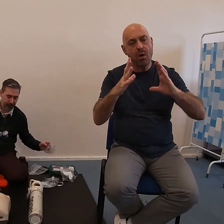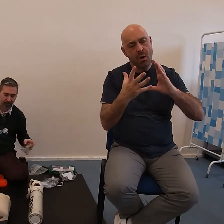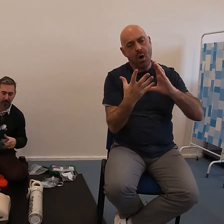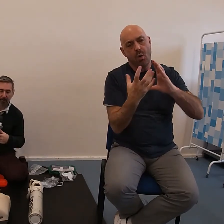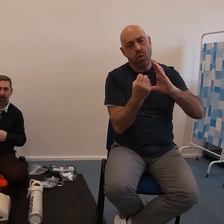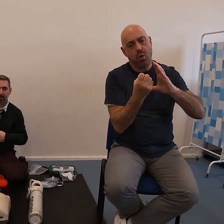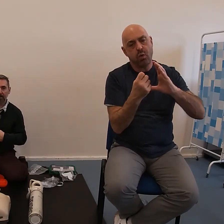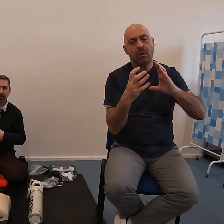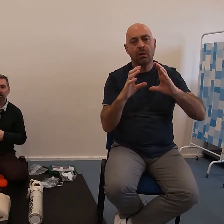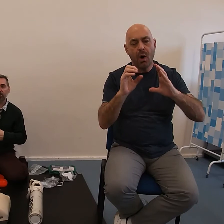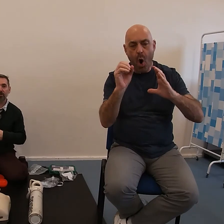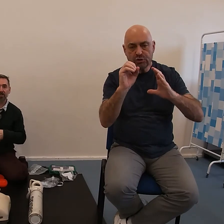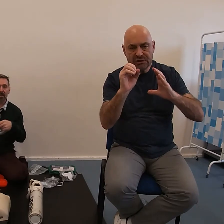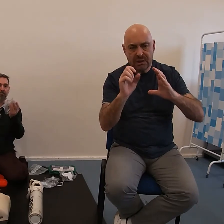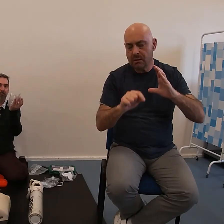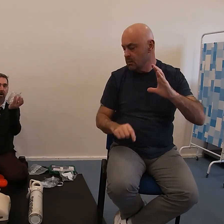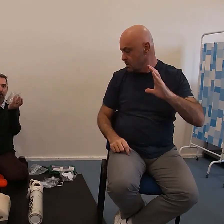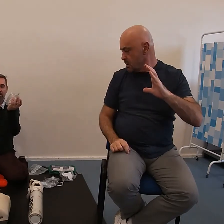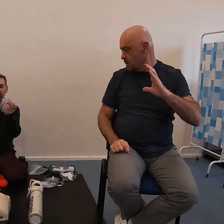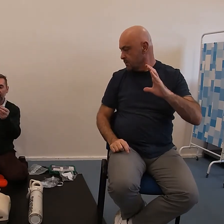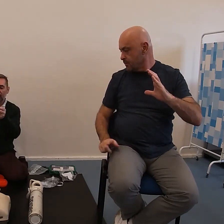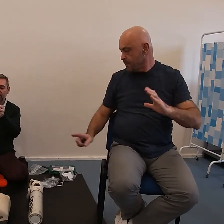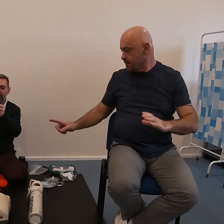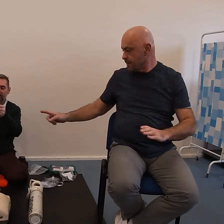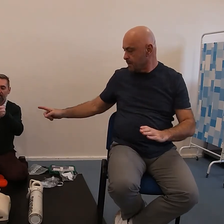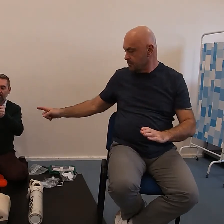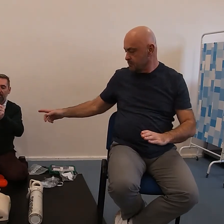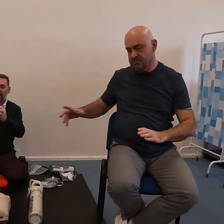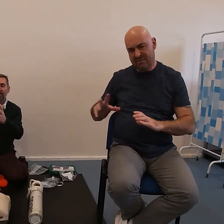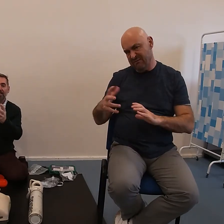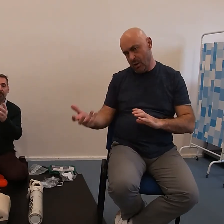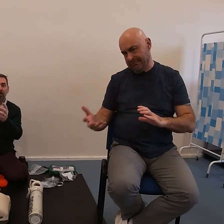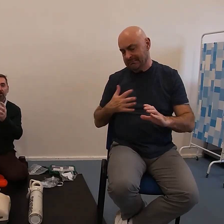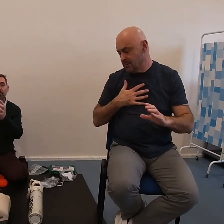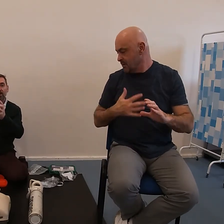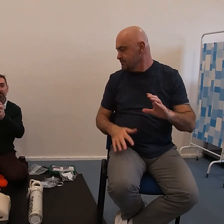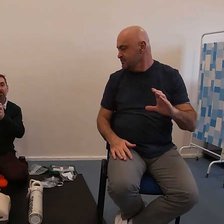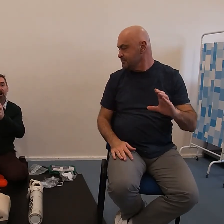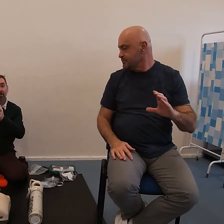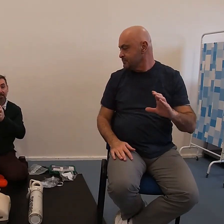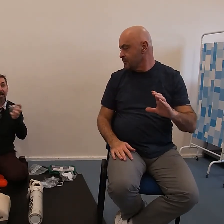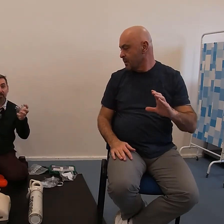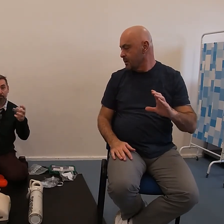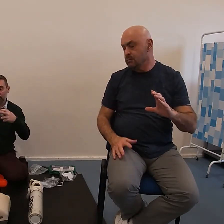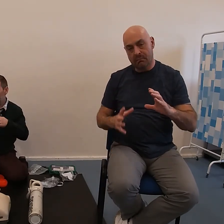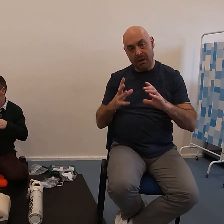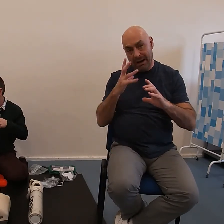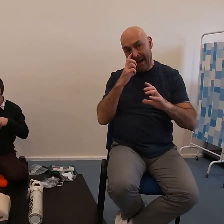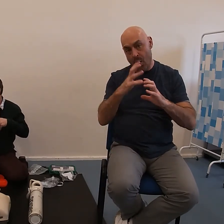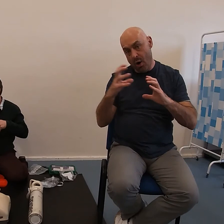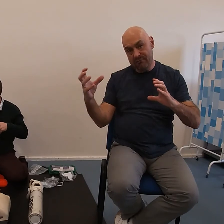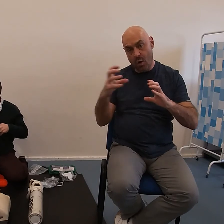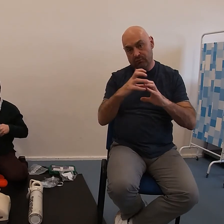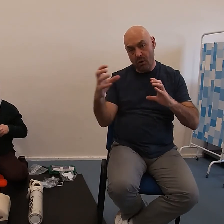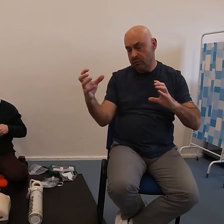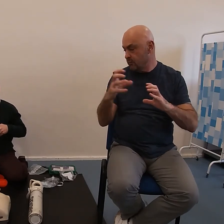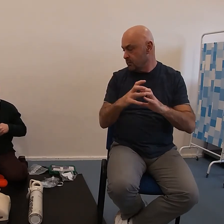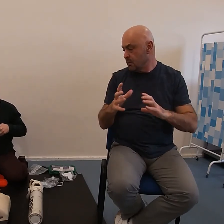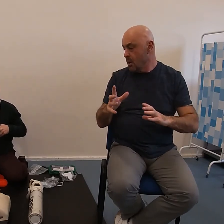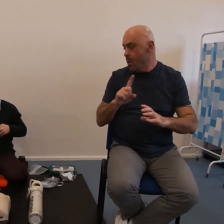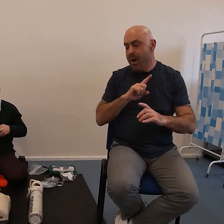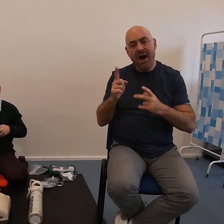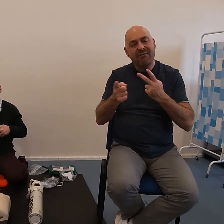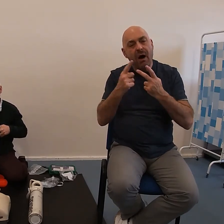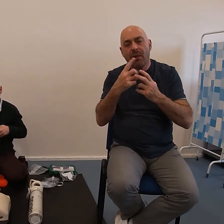patient. Now, as you can see, my mask fell off, and that's because masks are detachable, because remember, we have